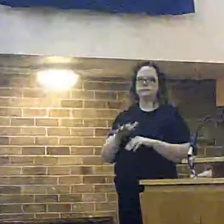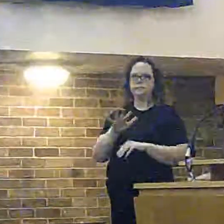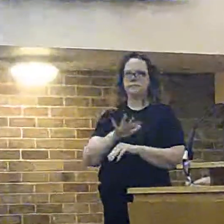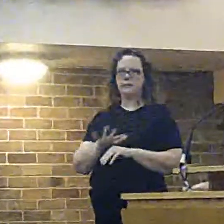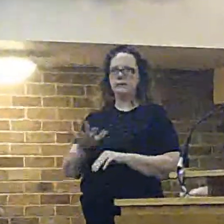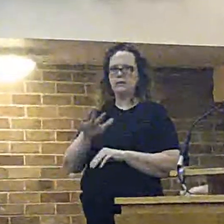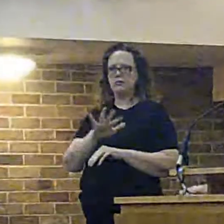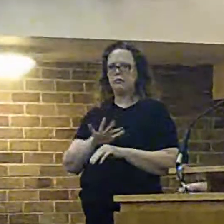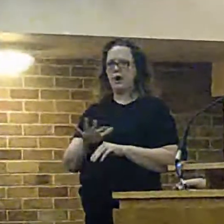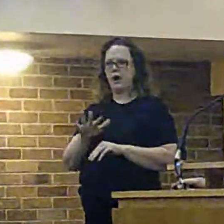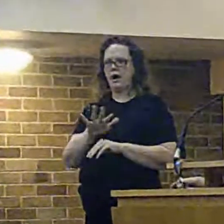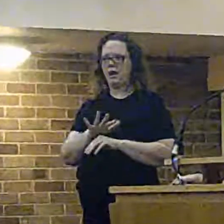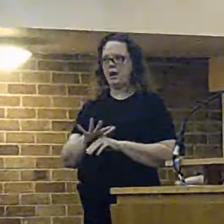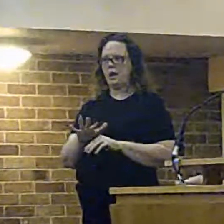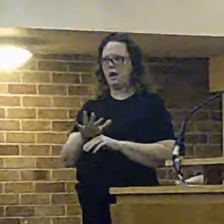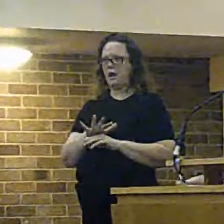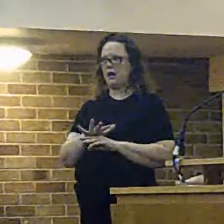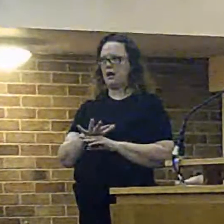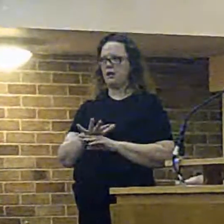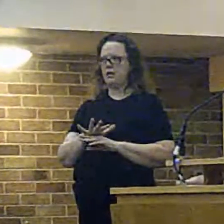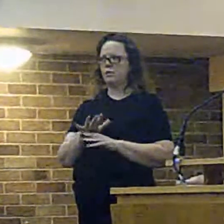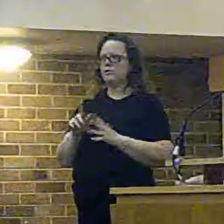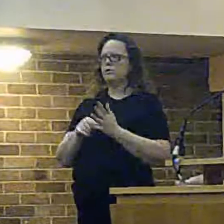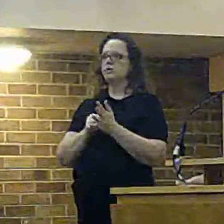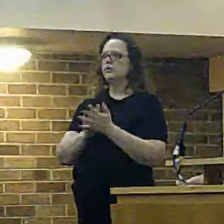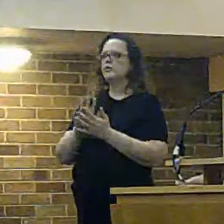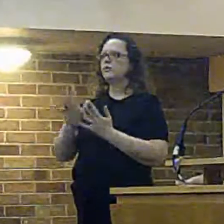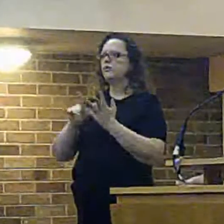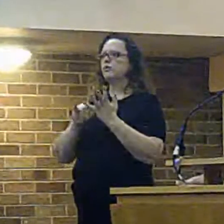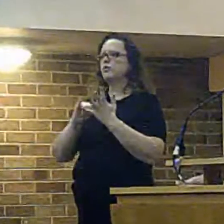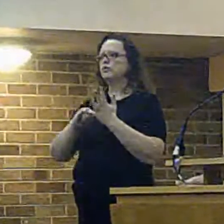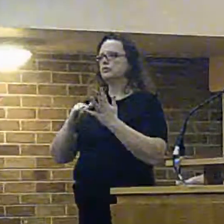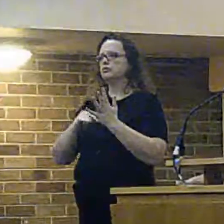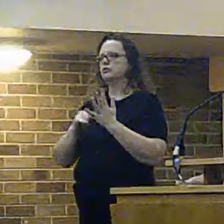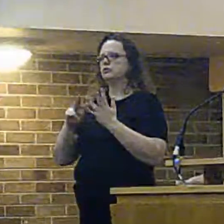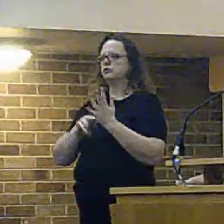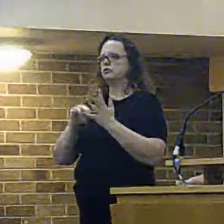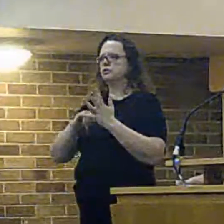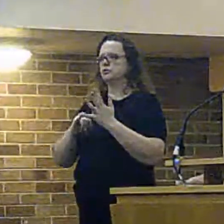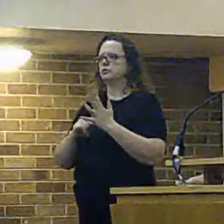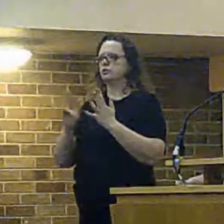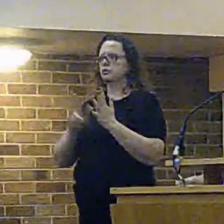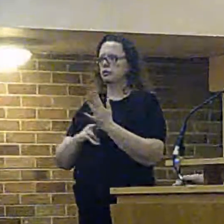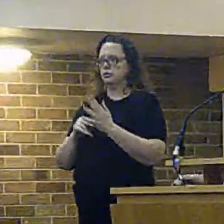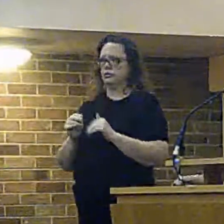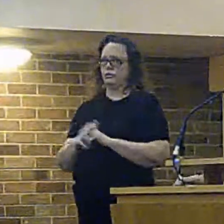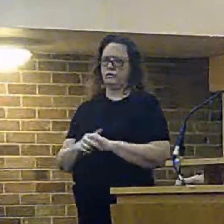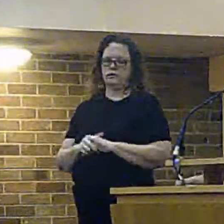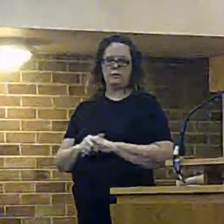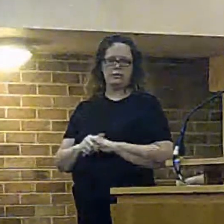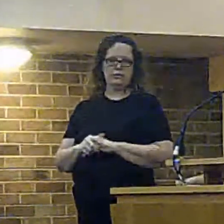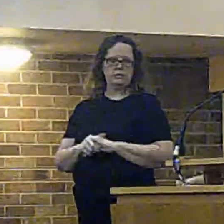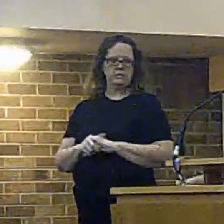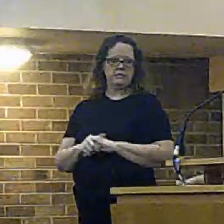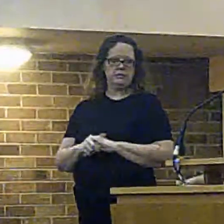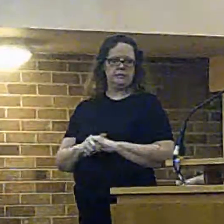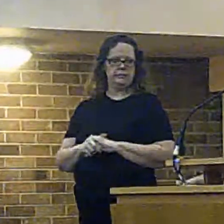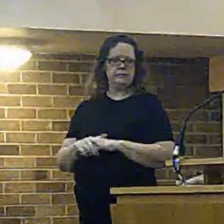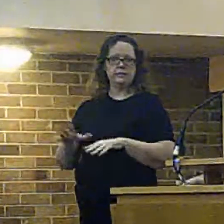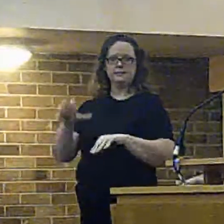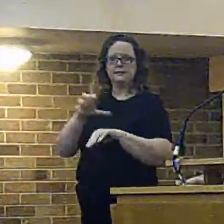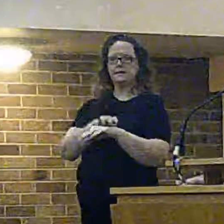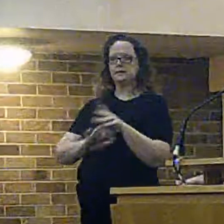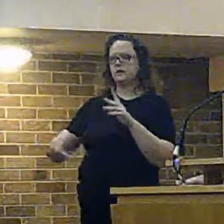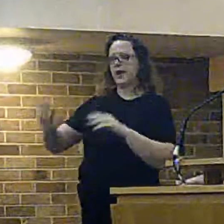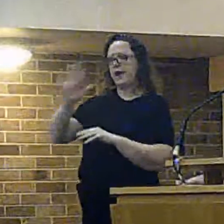first, listen, because we the mobilising system selects the nearest fire appliance irrespective of the station area. Station